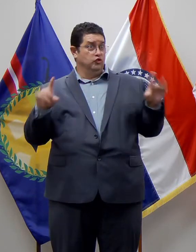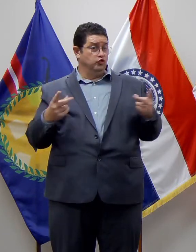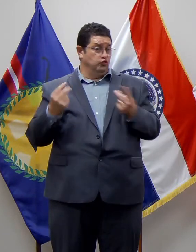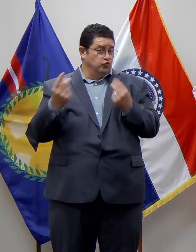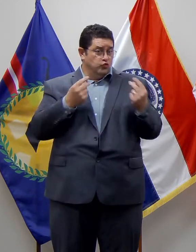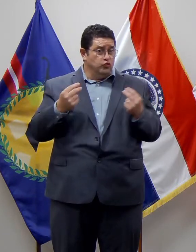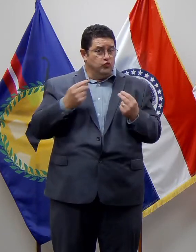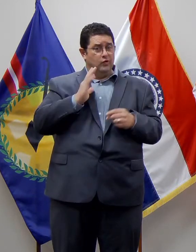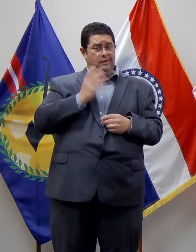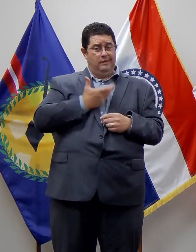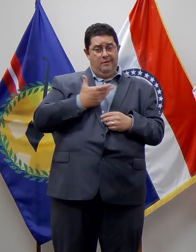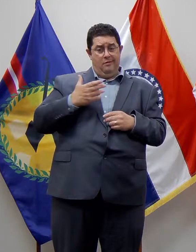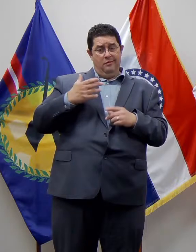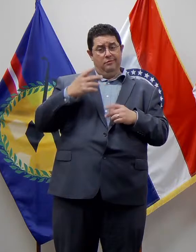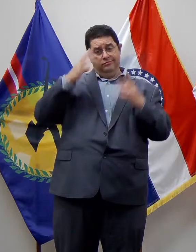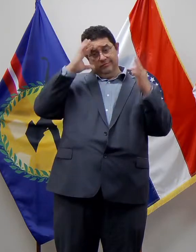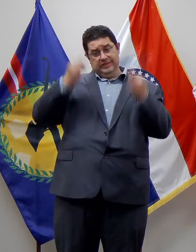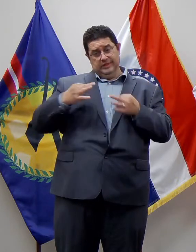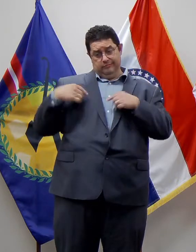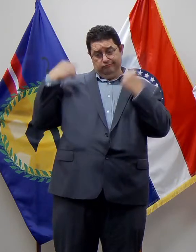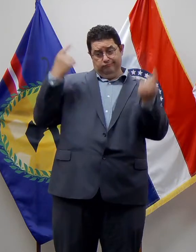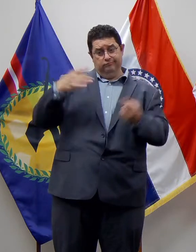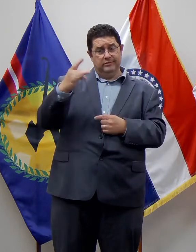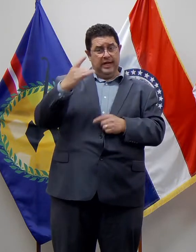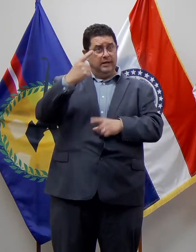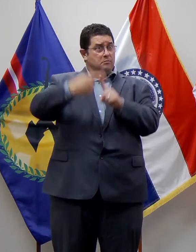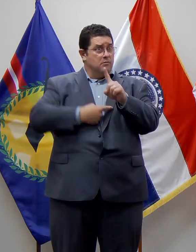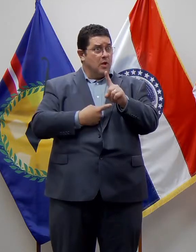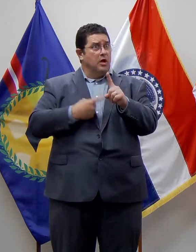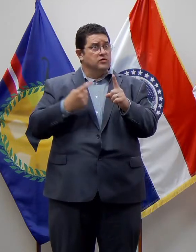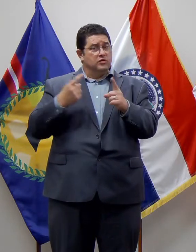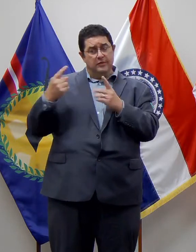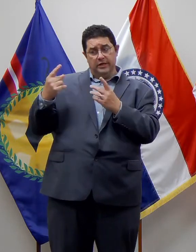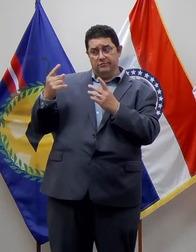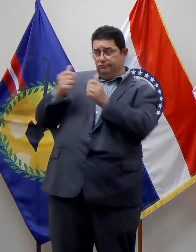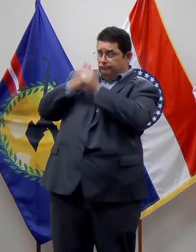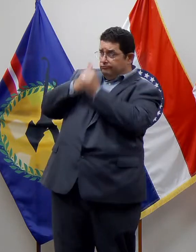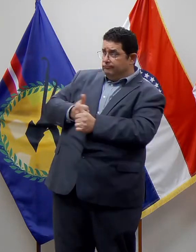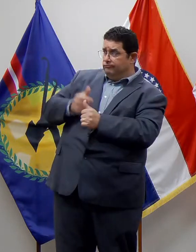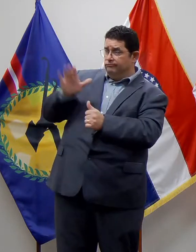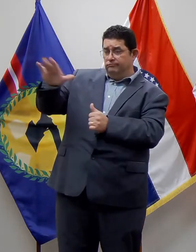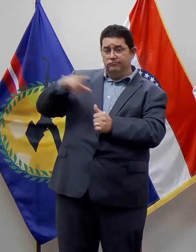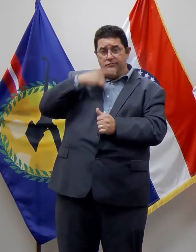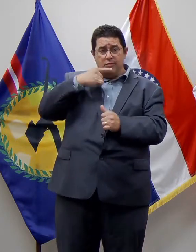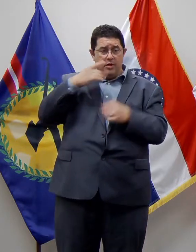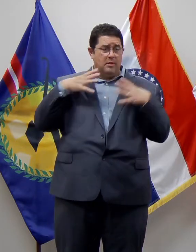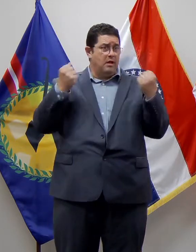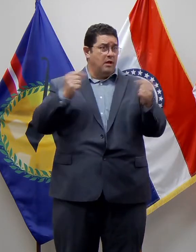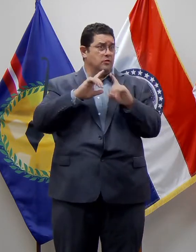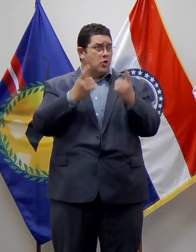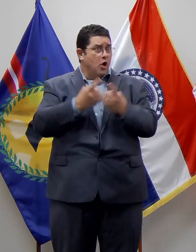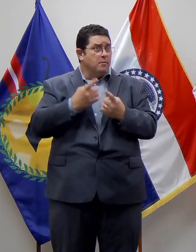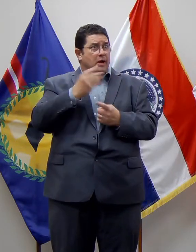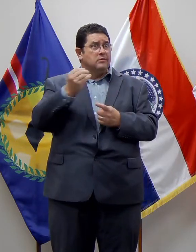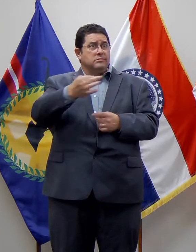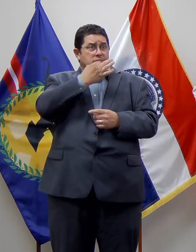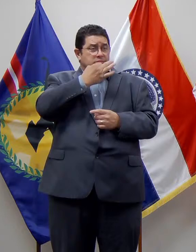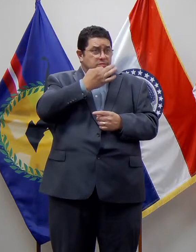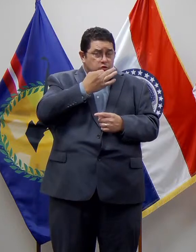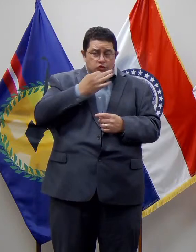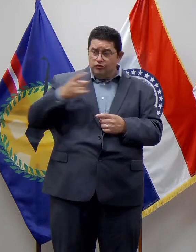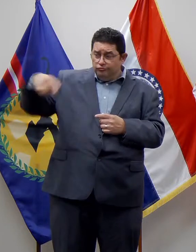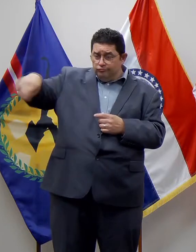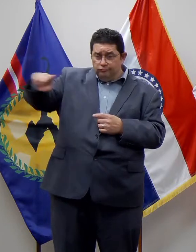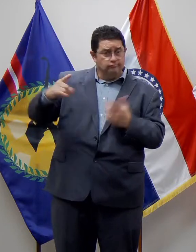all of our decisions have been based on the guidance and information of our public health department, the experts in our public health